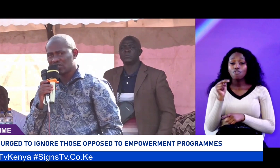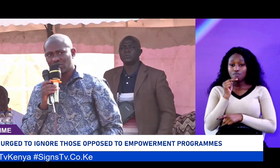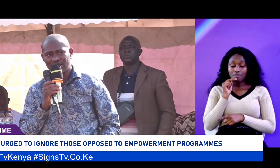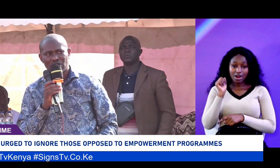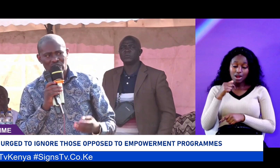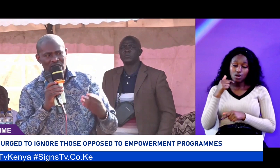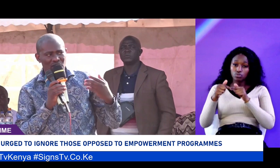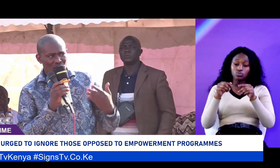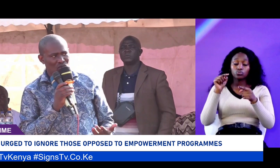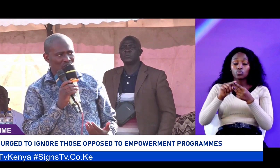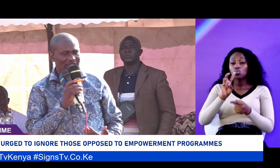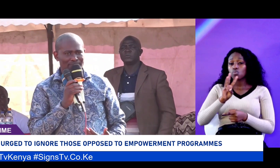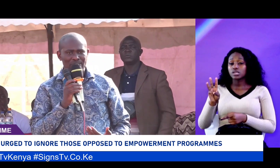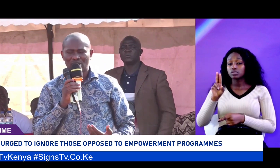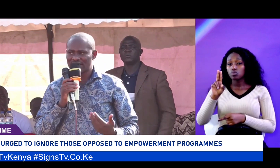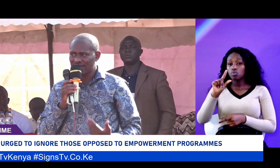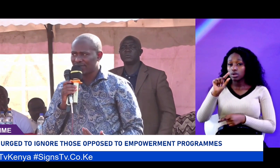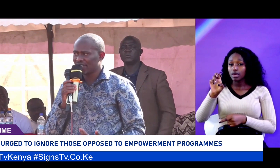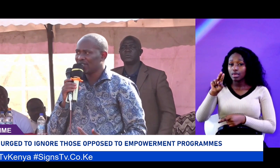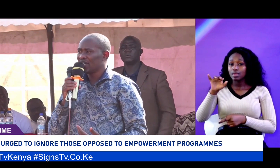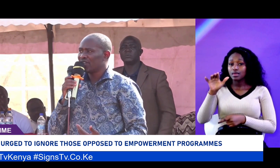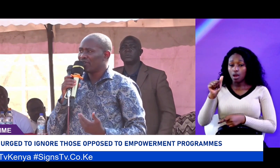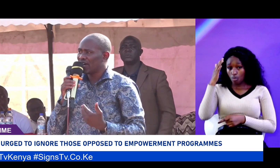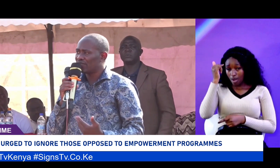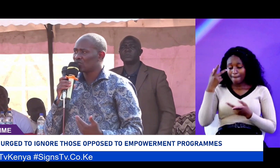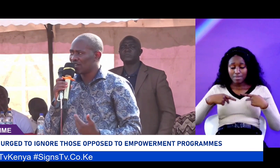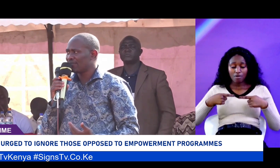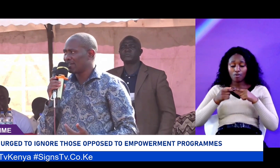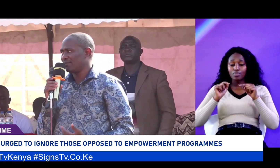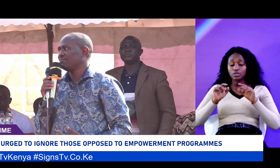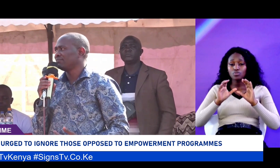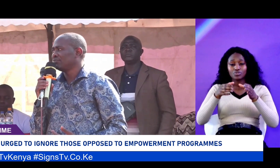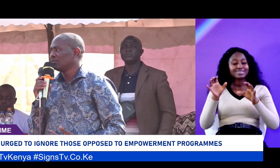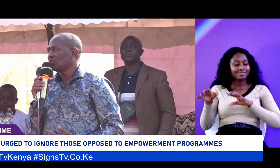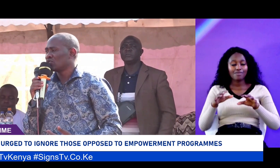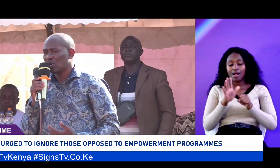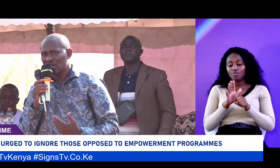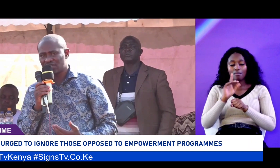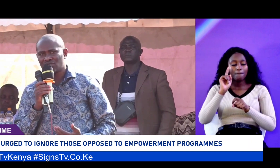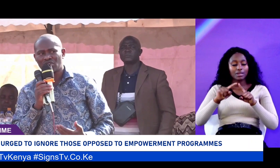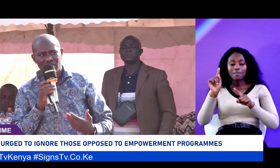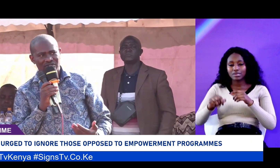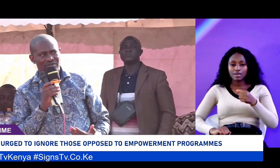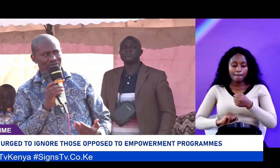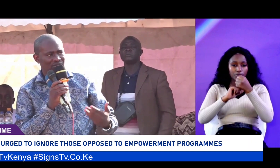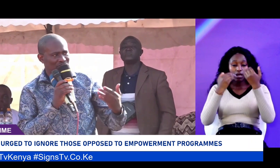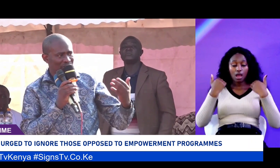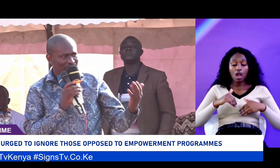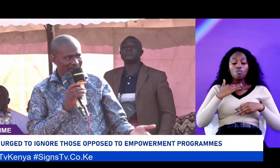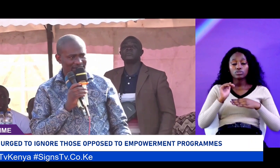West Ugenya, because all Ugenya people are suffering and we have to stand by them. So I want to request for your prayers